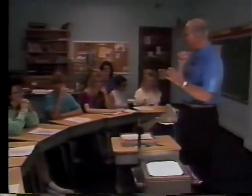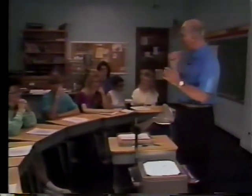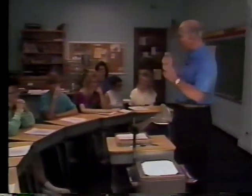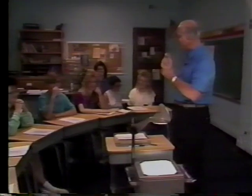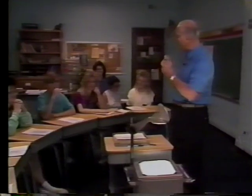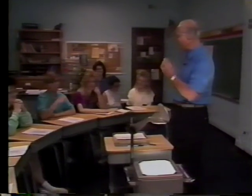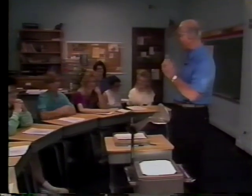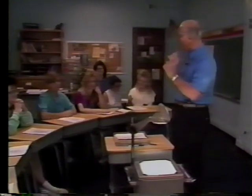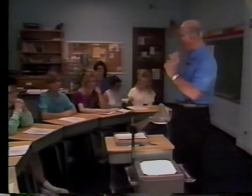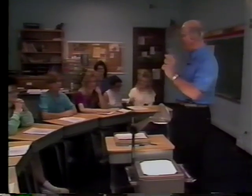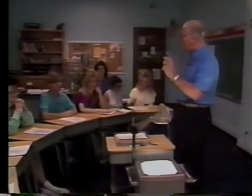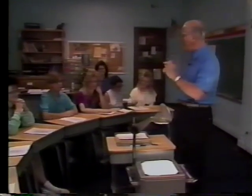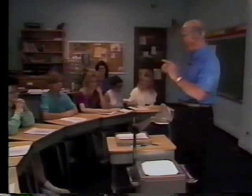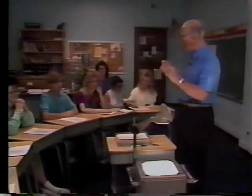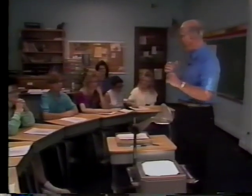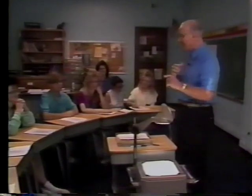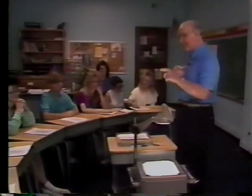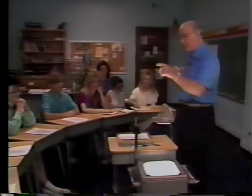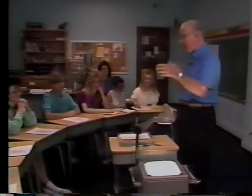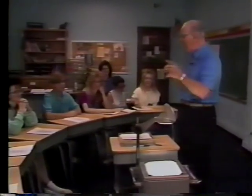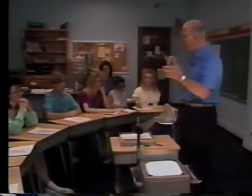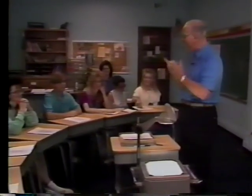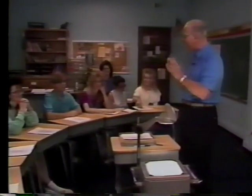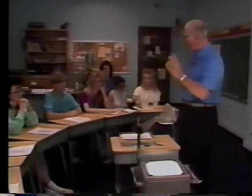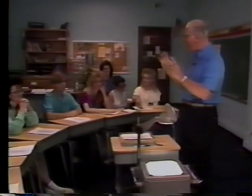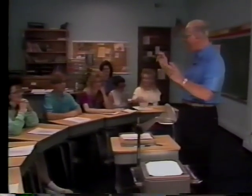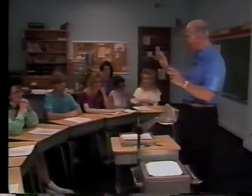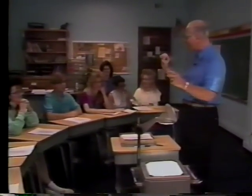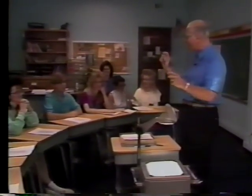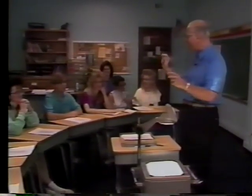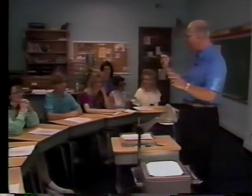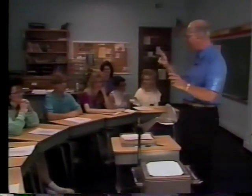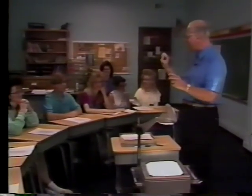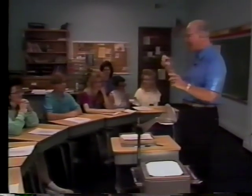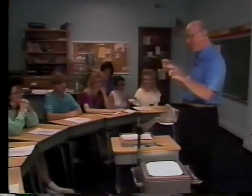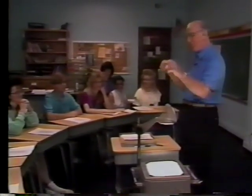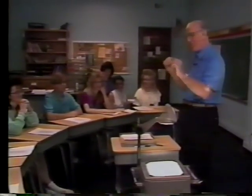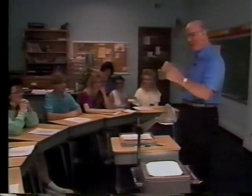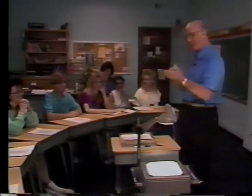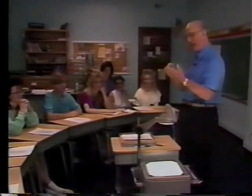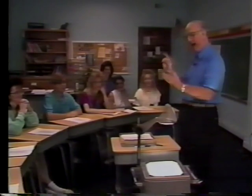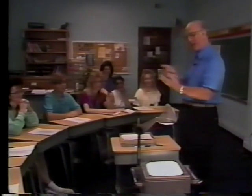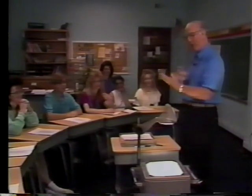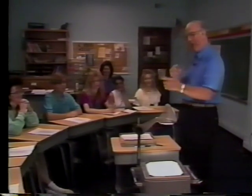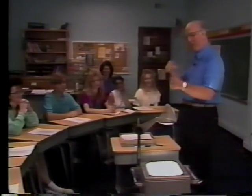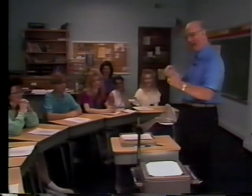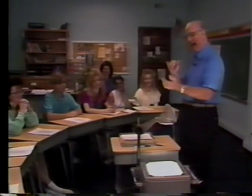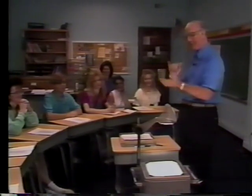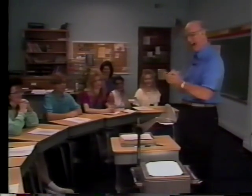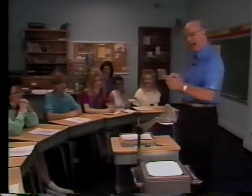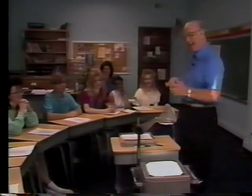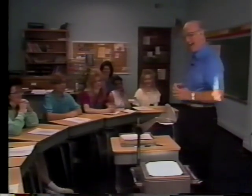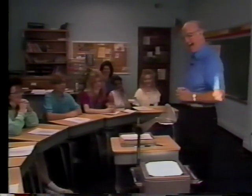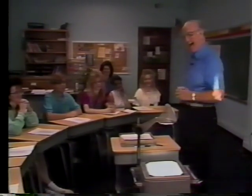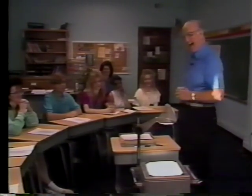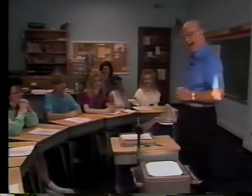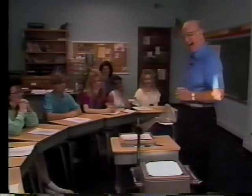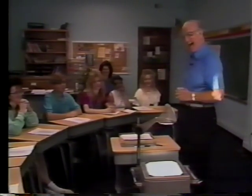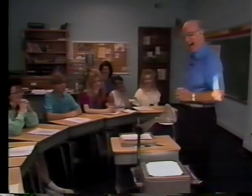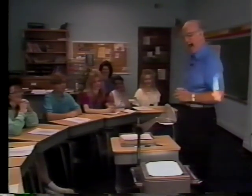Not exactly the answer, but that's very creative. You could write a poem about that.